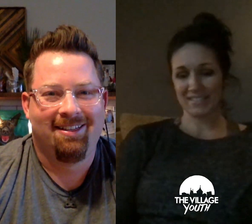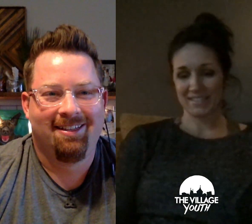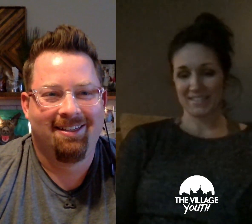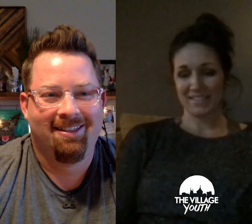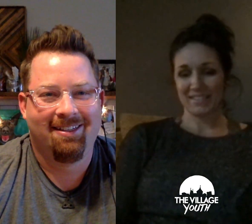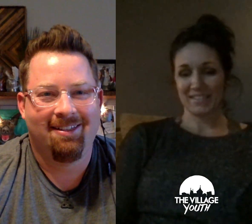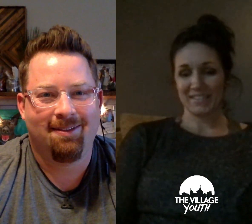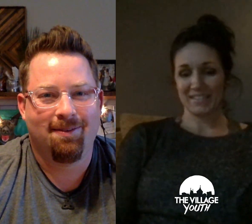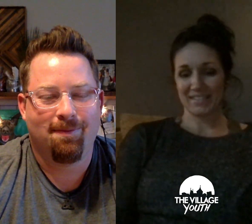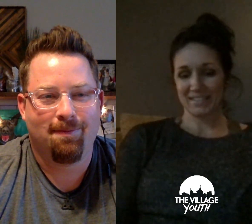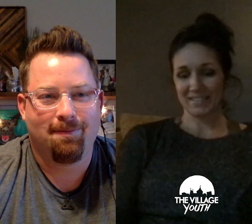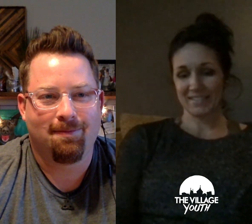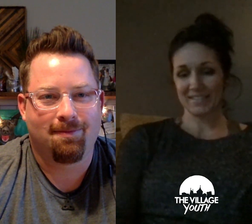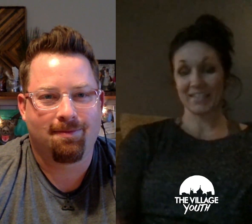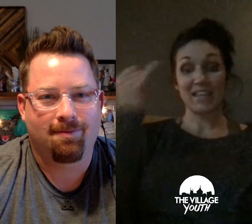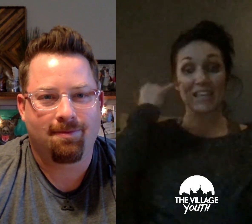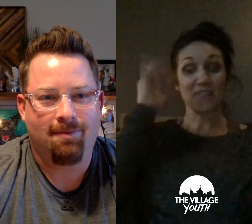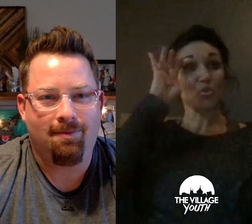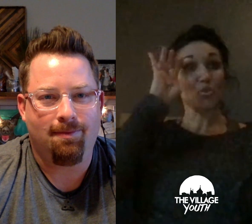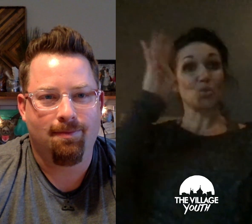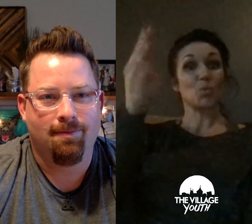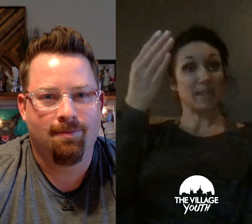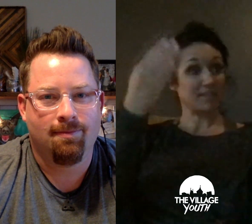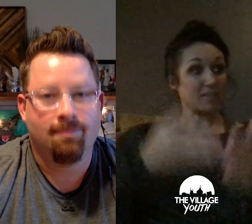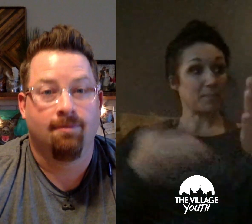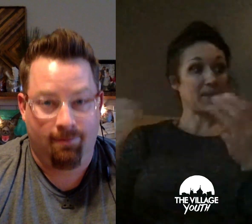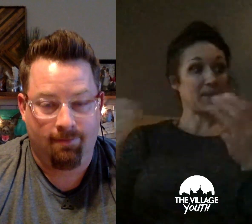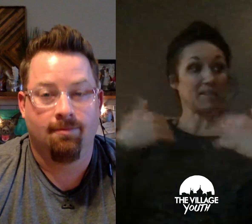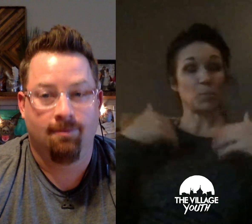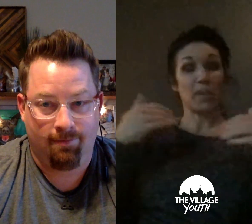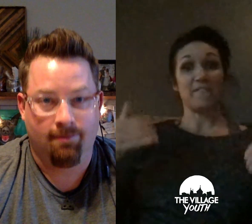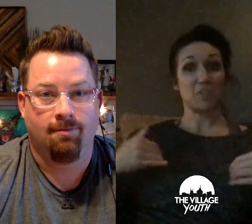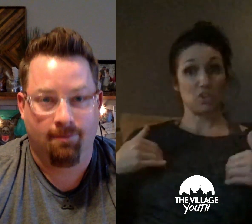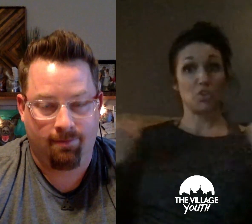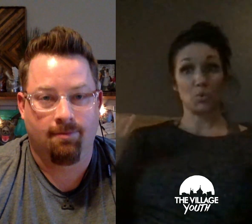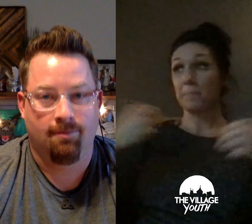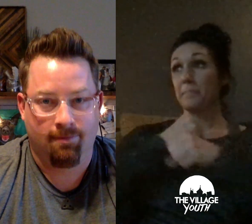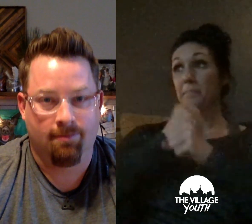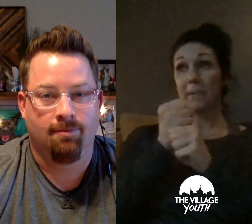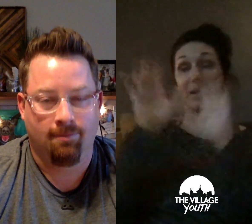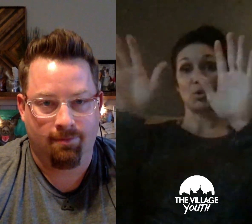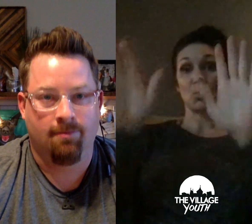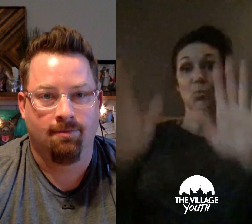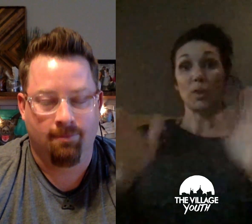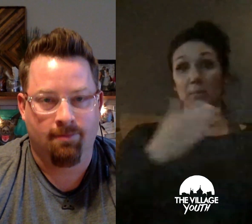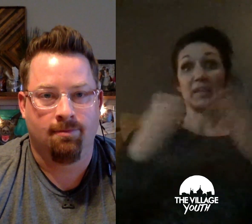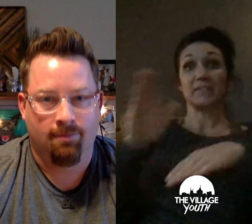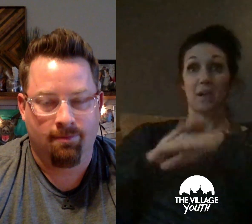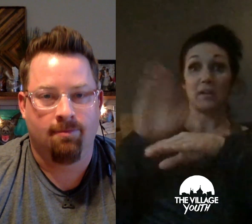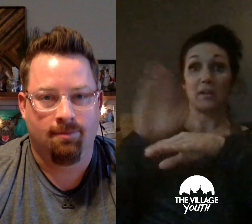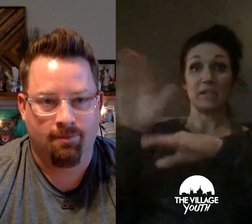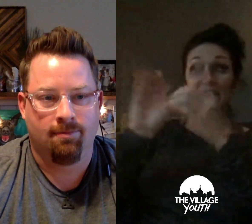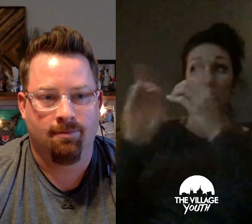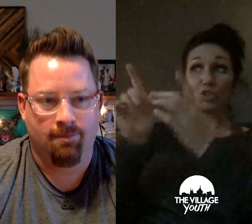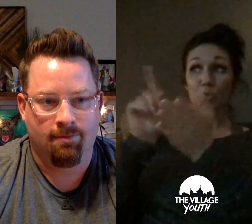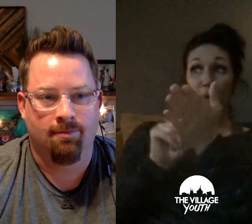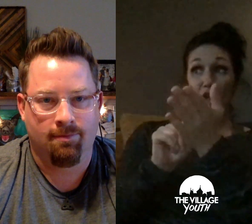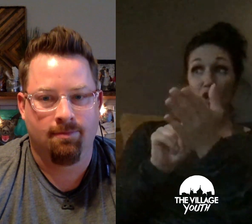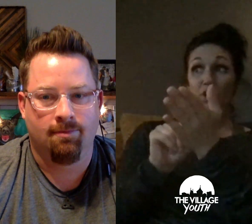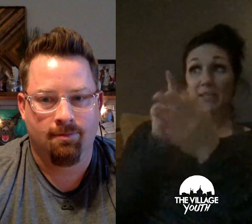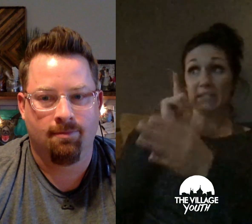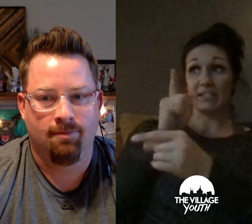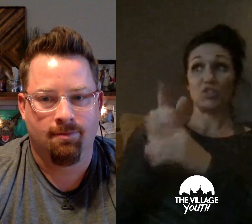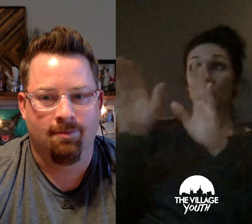if you do create some things, right? We have a youth that has created some incredible things, right, on his digital printer, and his sister is so awesome. She's an 8th